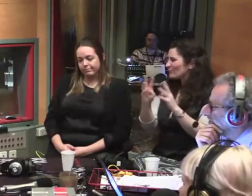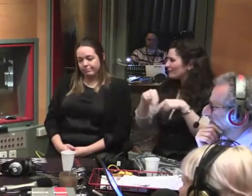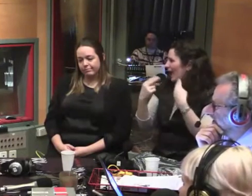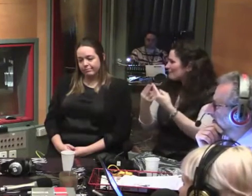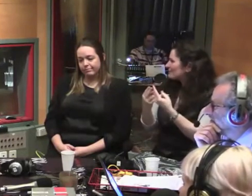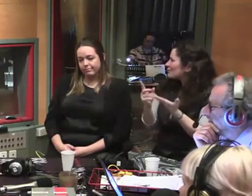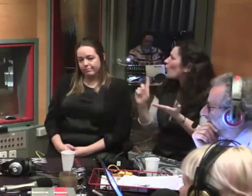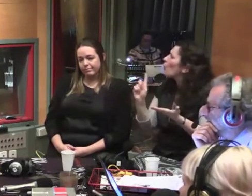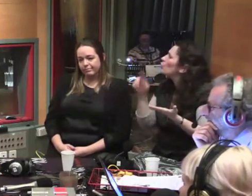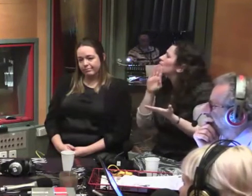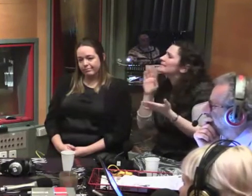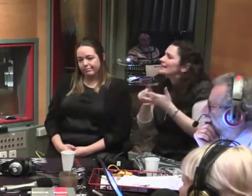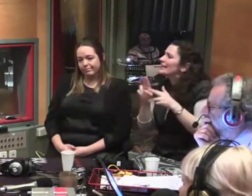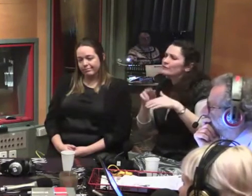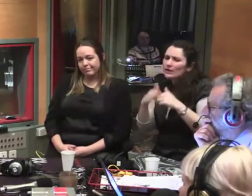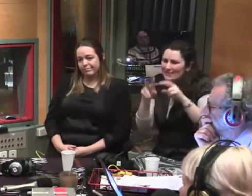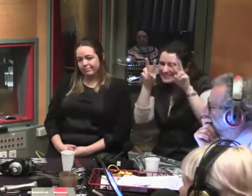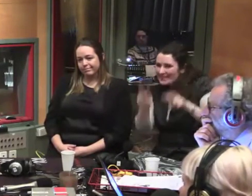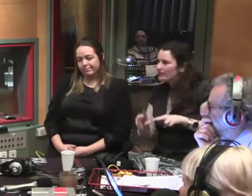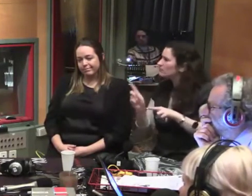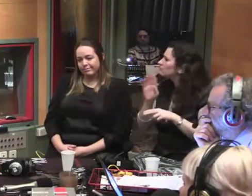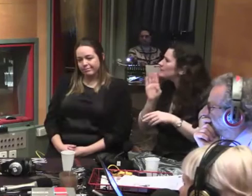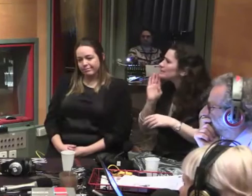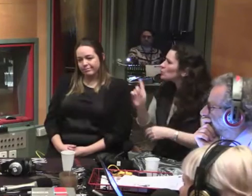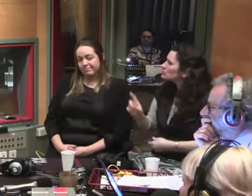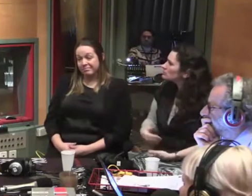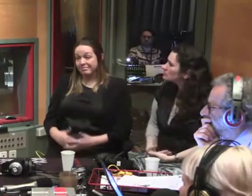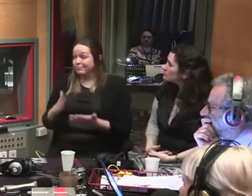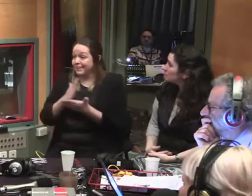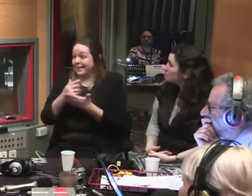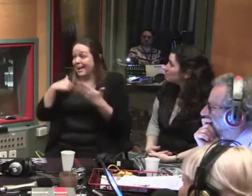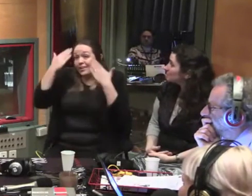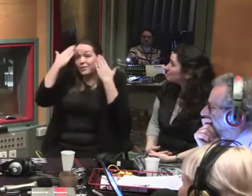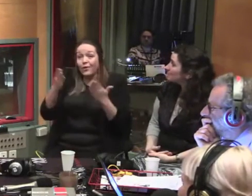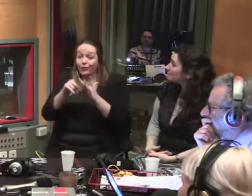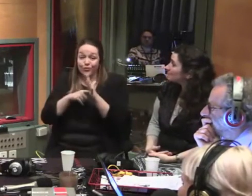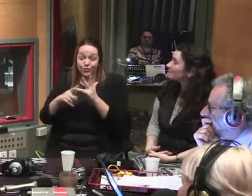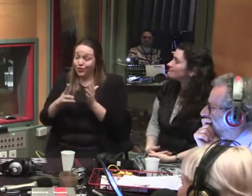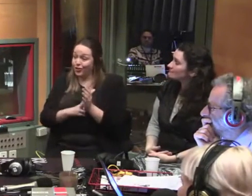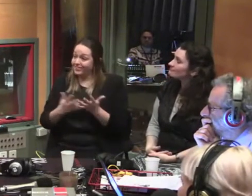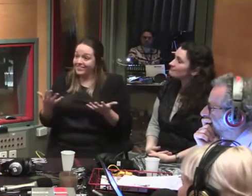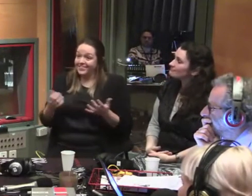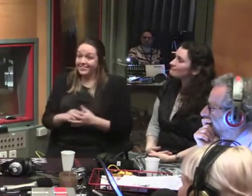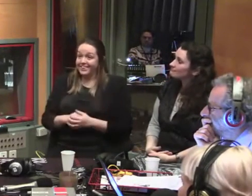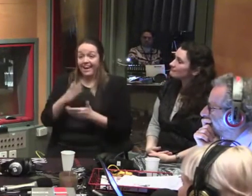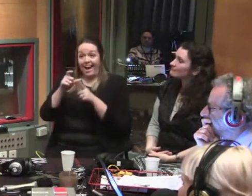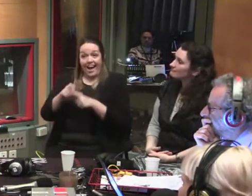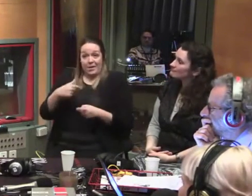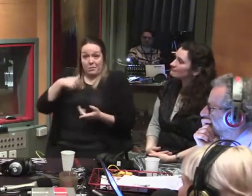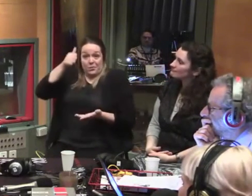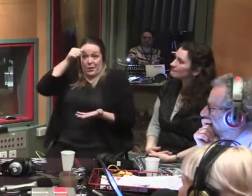what do you think you're missing out on? Well, I suppose I really don't know, John. It's hard for me to